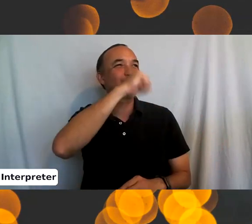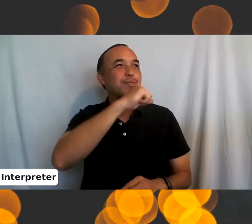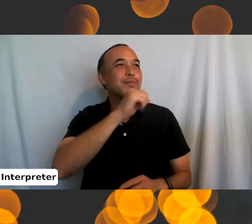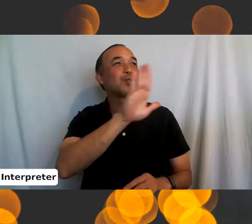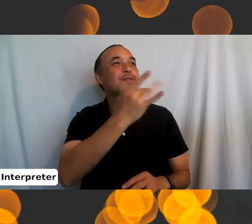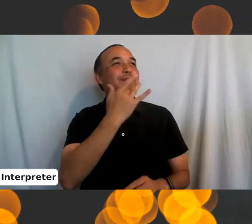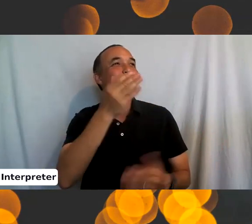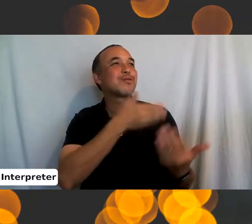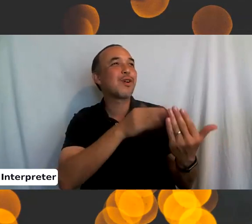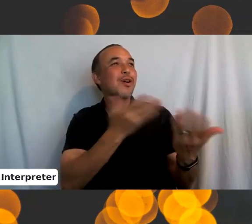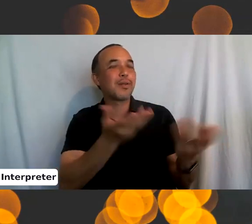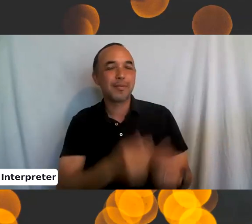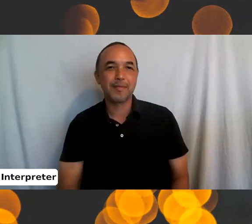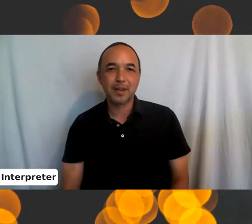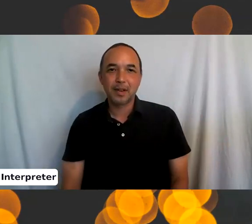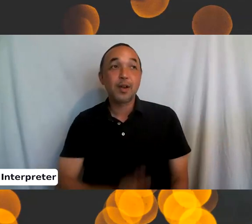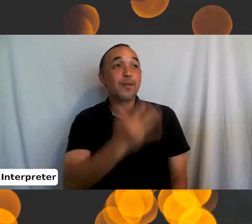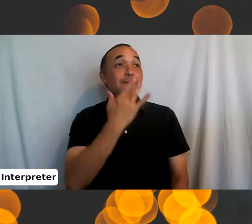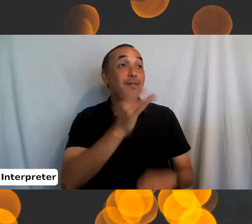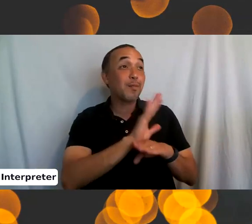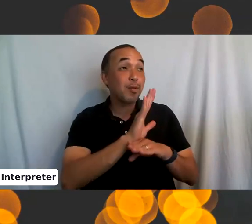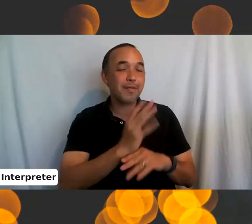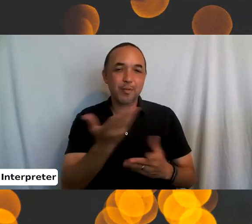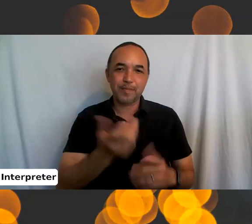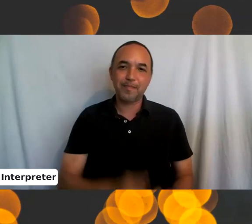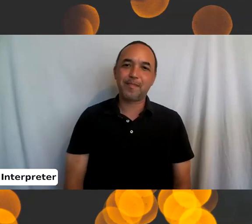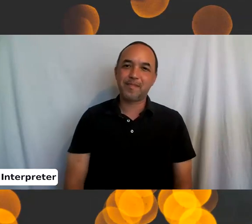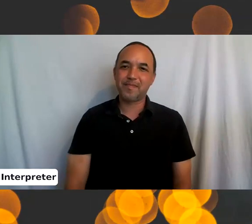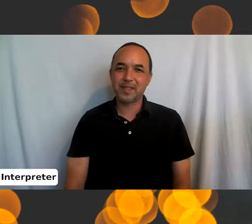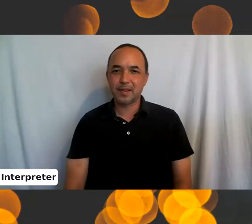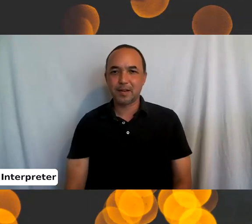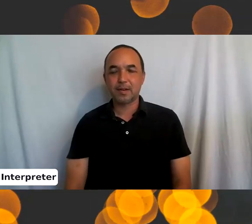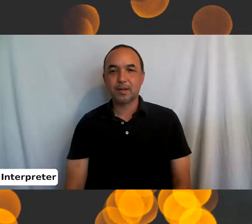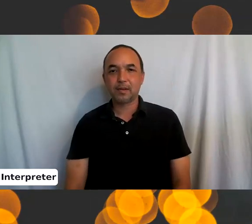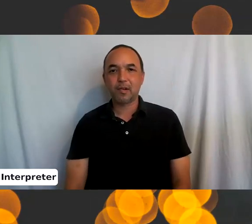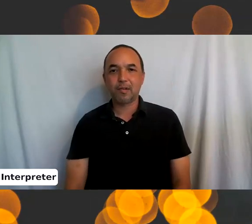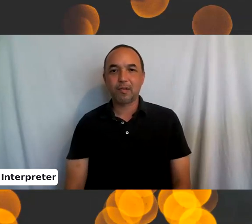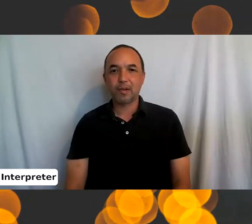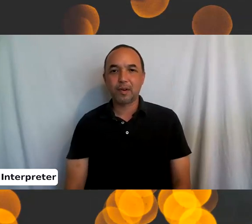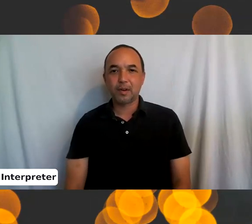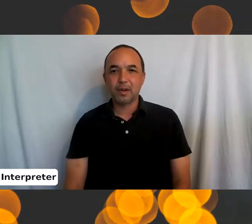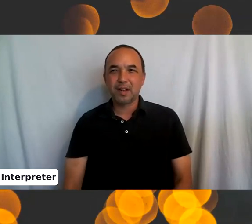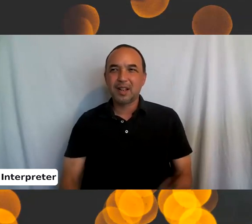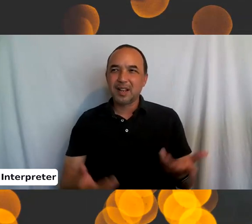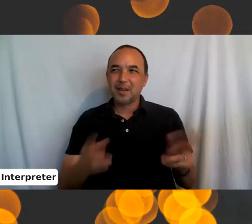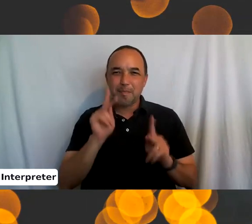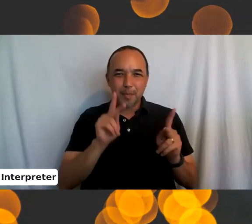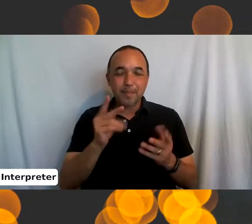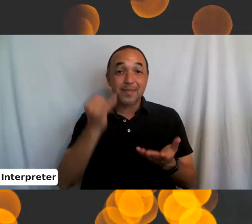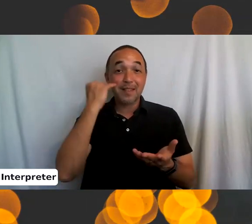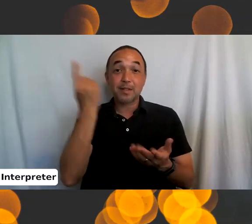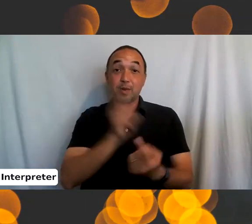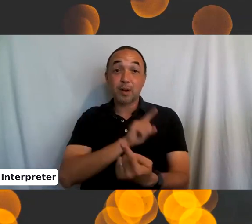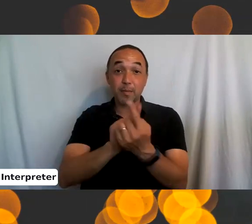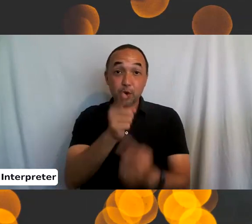song? What's your favorite movie? It's things like people like to converse. Like if someone comes up to you,